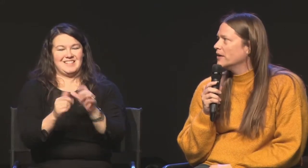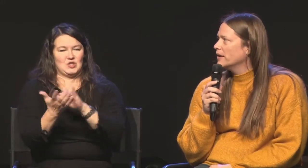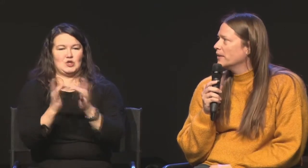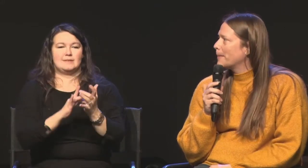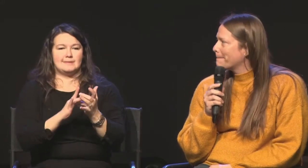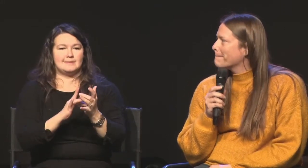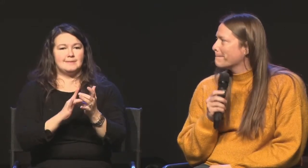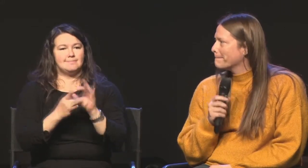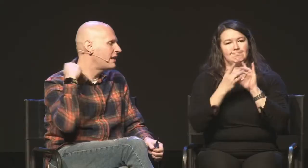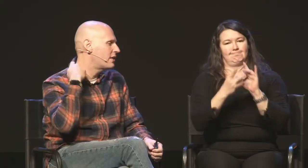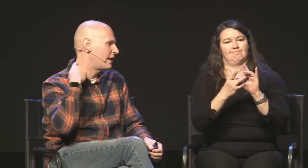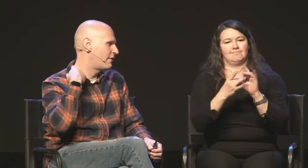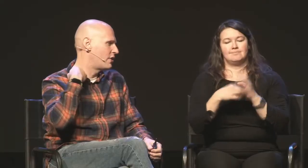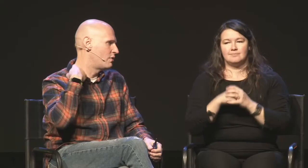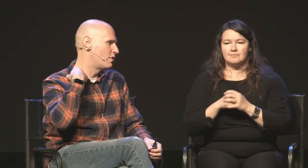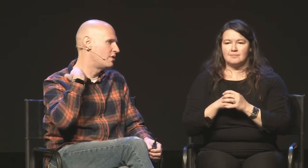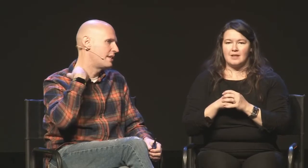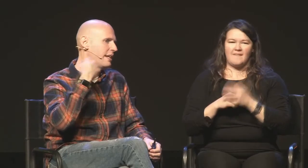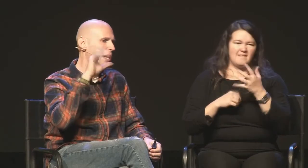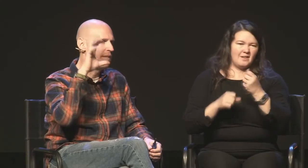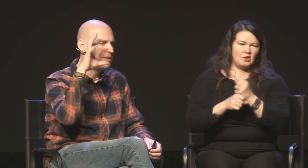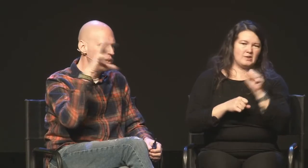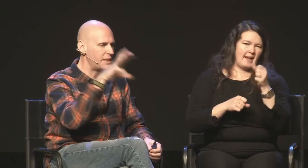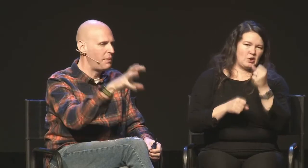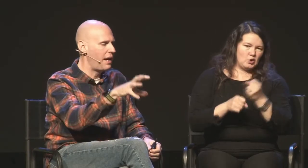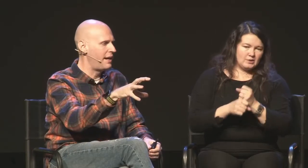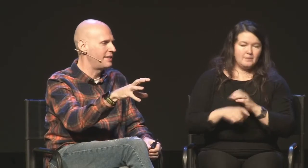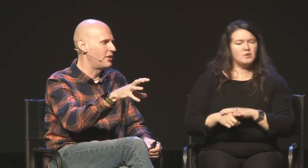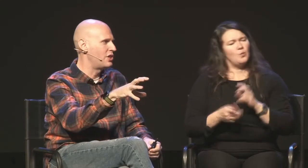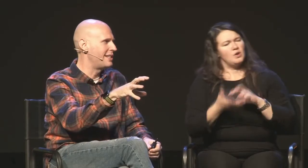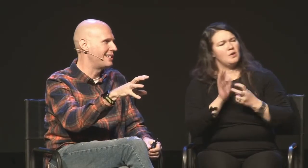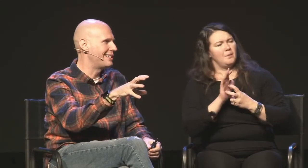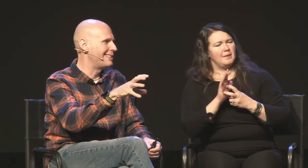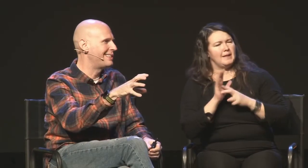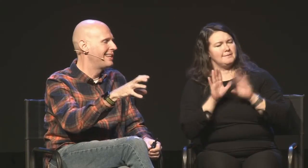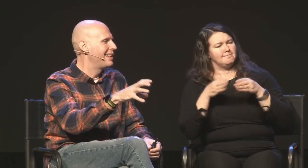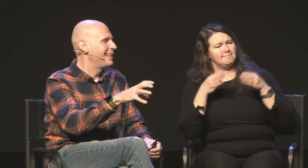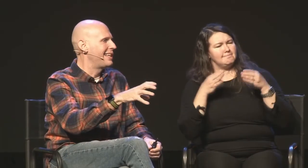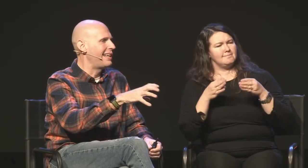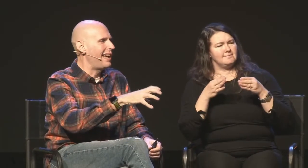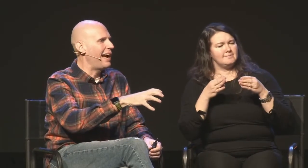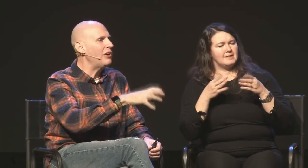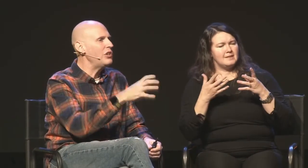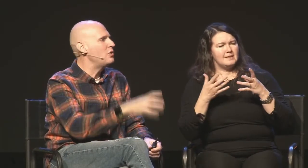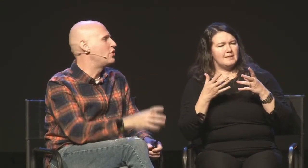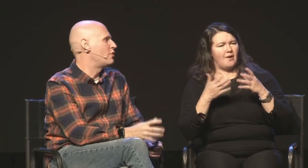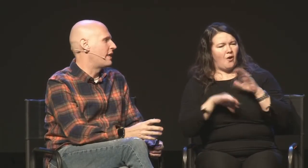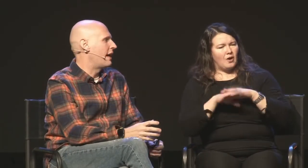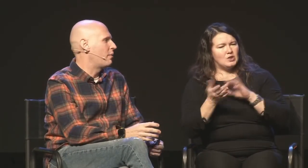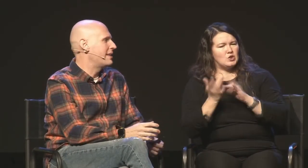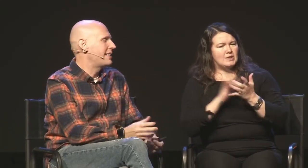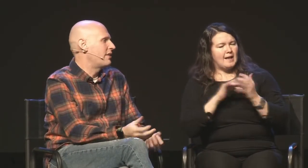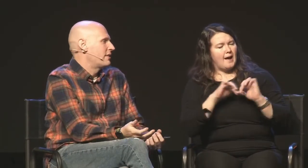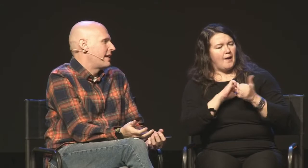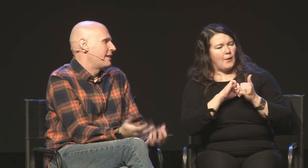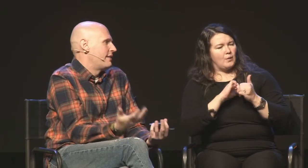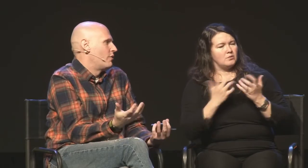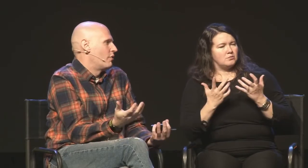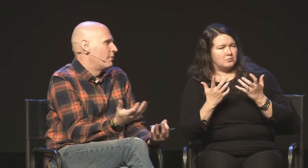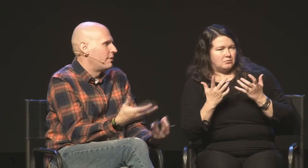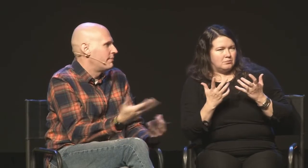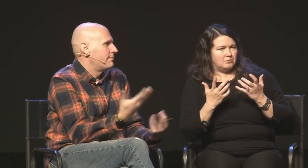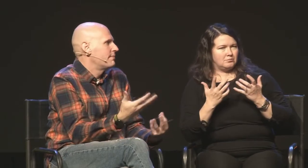now. So what does that look like for you when you say kind of fix my eyes on Jesus? Like, how do you do that? What does that look like